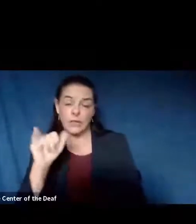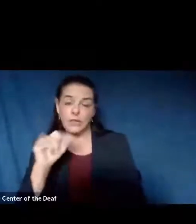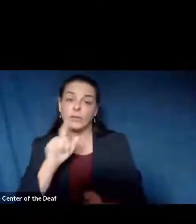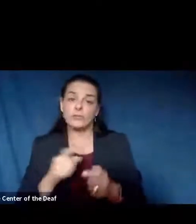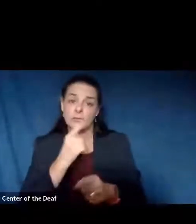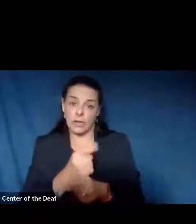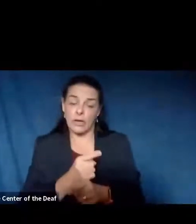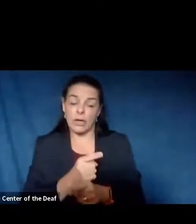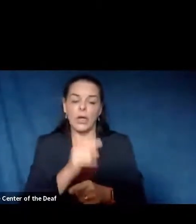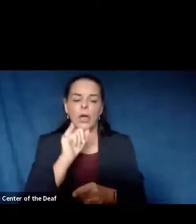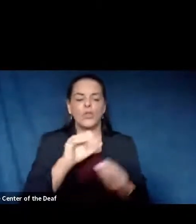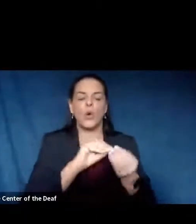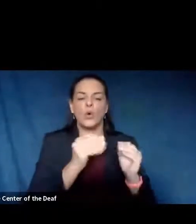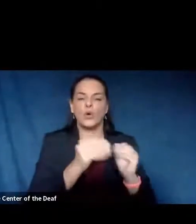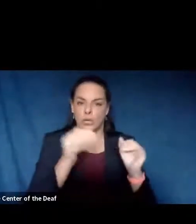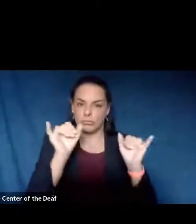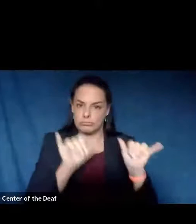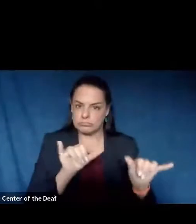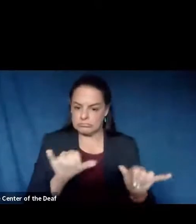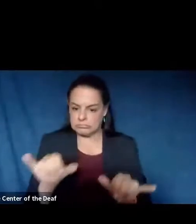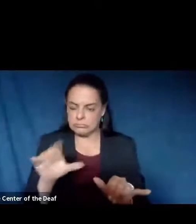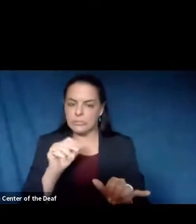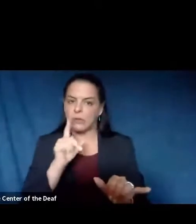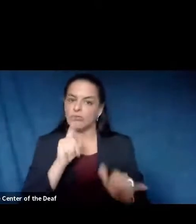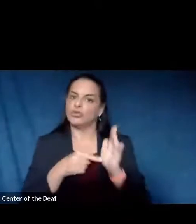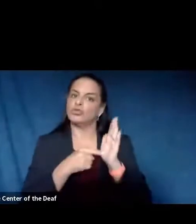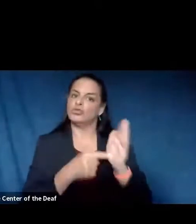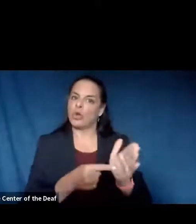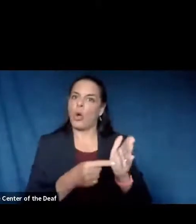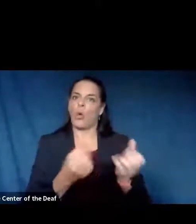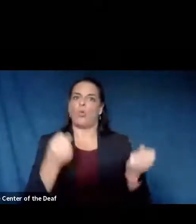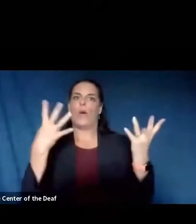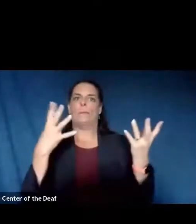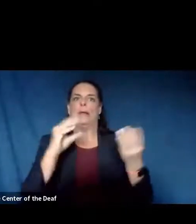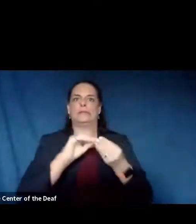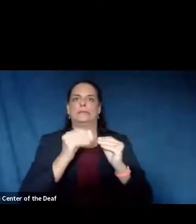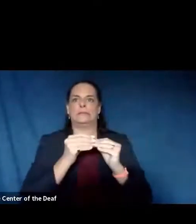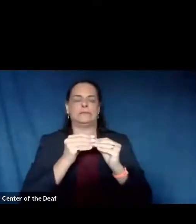numbers remain consistent and reflect the true burden of illness in Knox County.